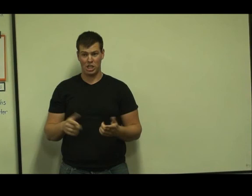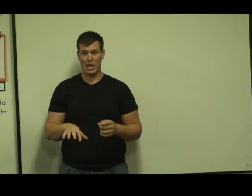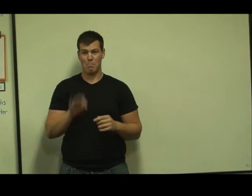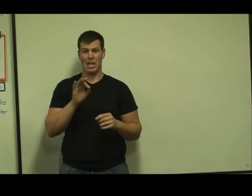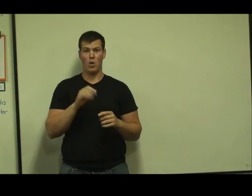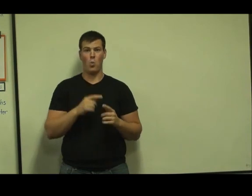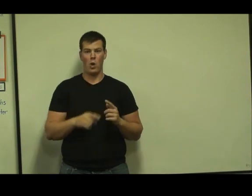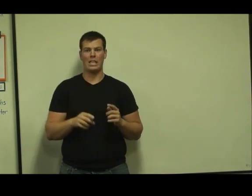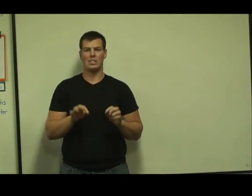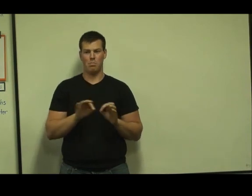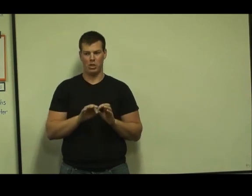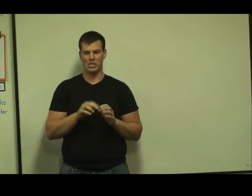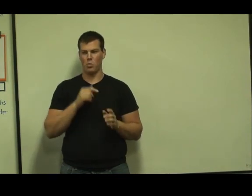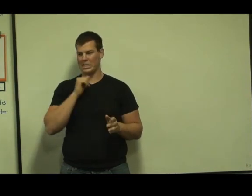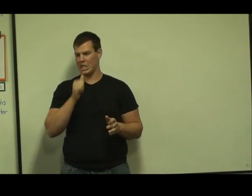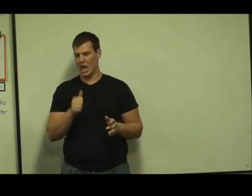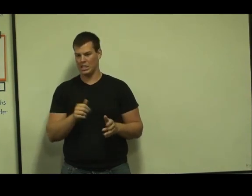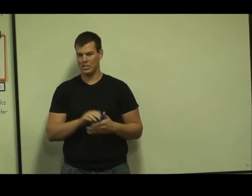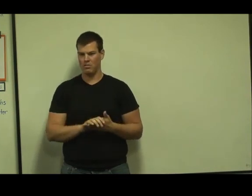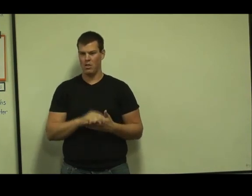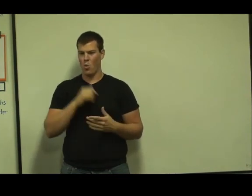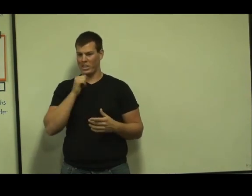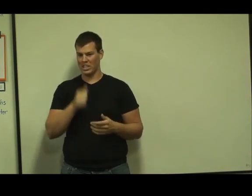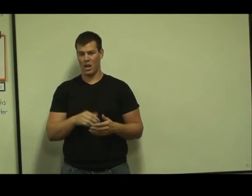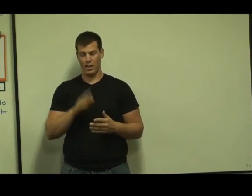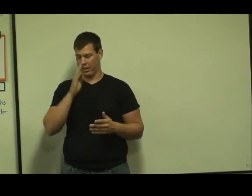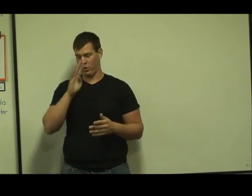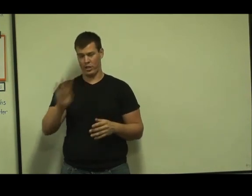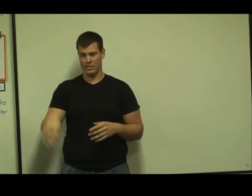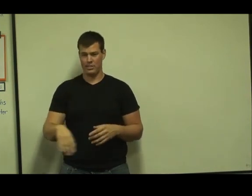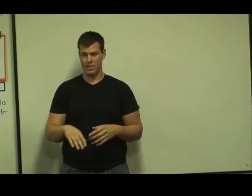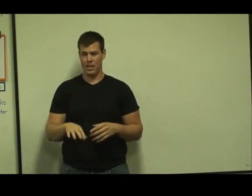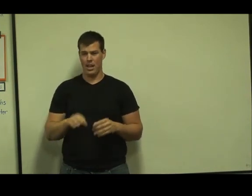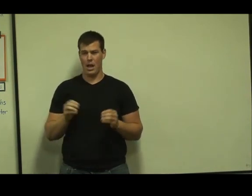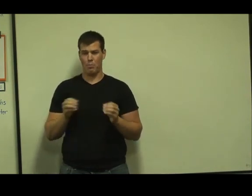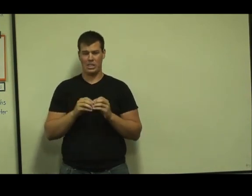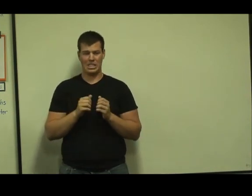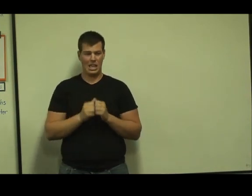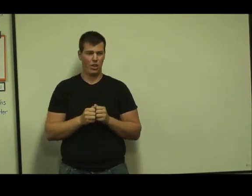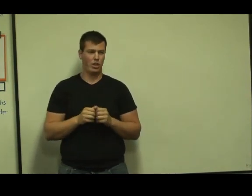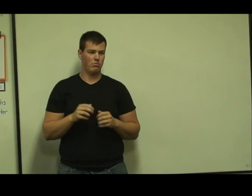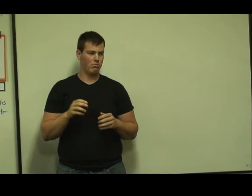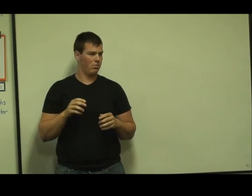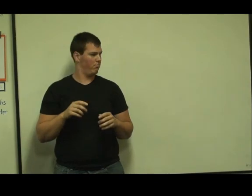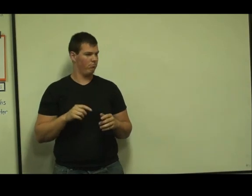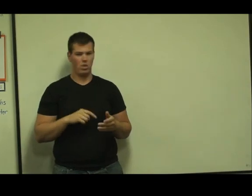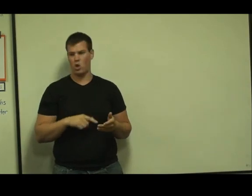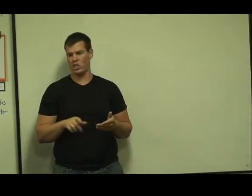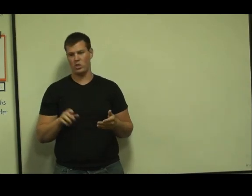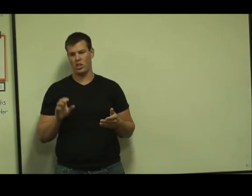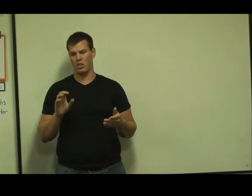I pick out where is the point where it's down, where it's not, and you learn. I put it together according to their